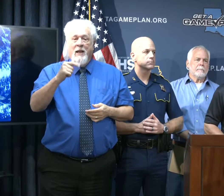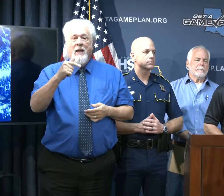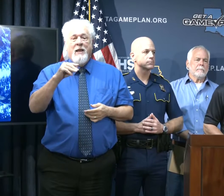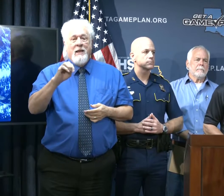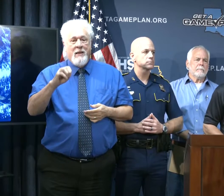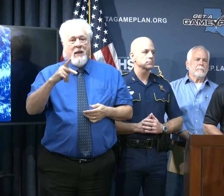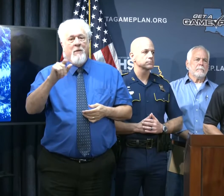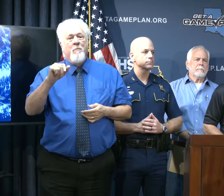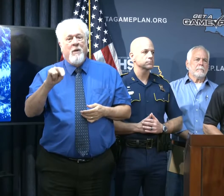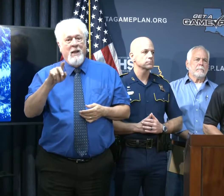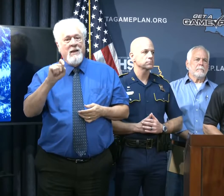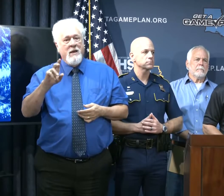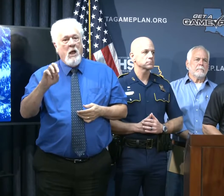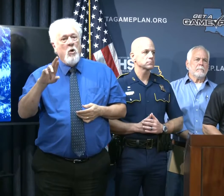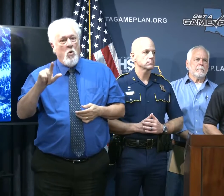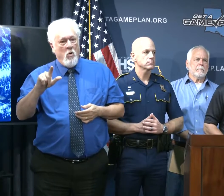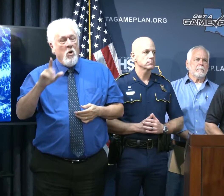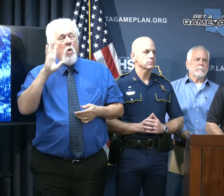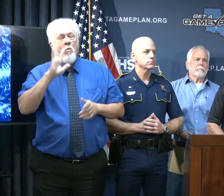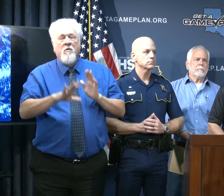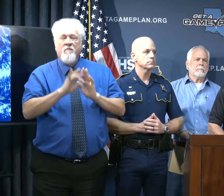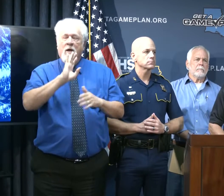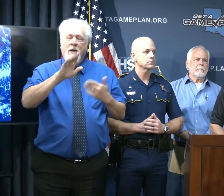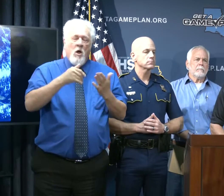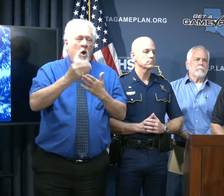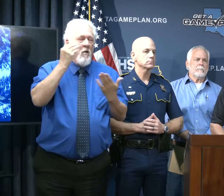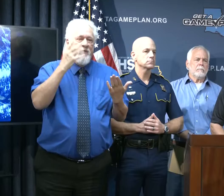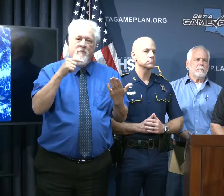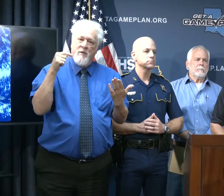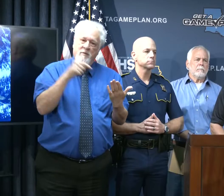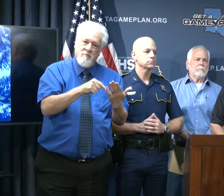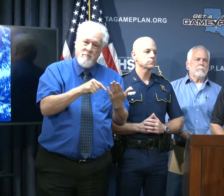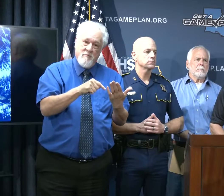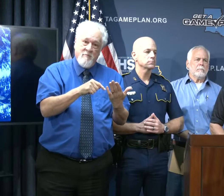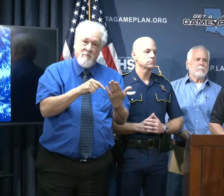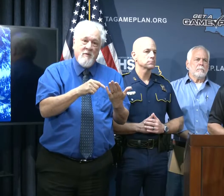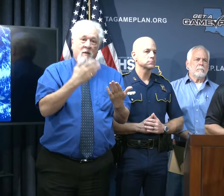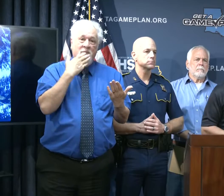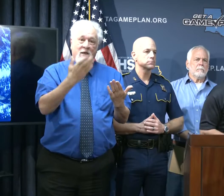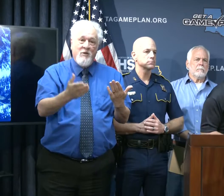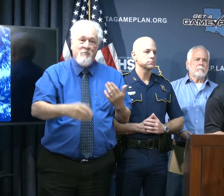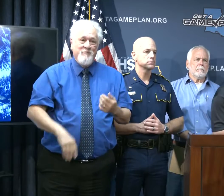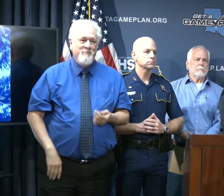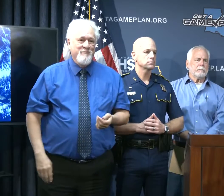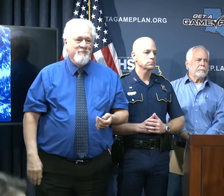gameplan.org, I think that you will find all of the information necessary. Thank you.